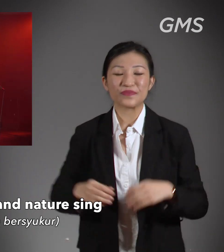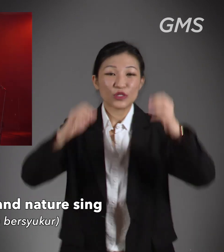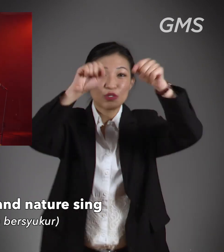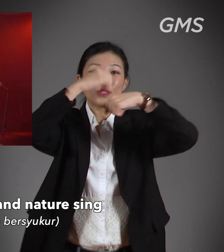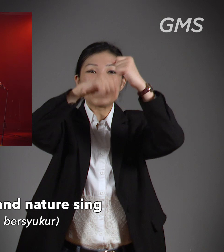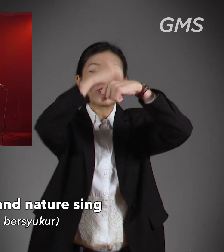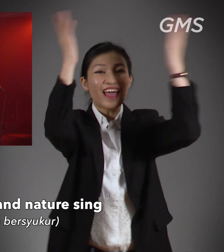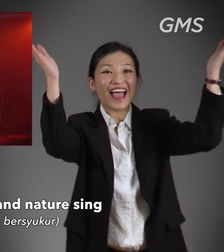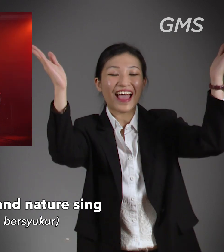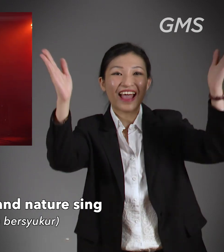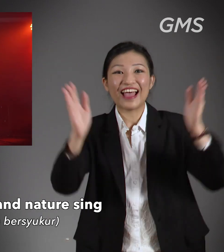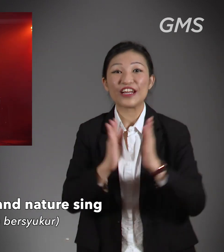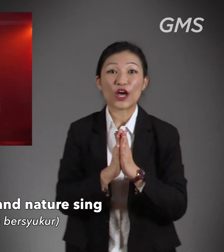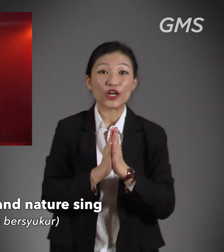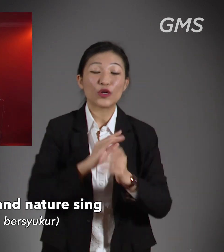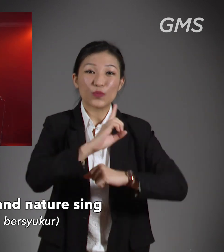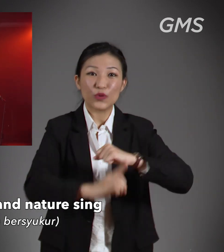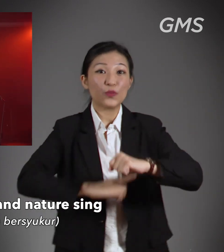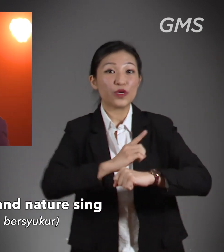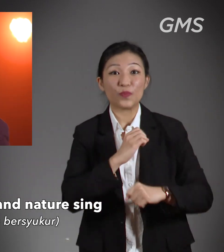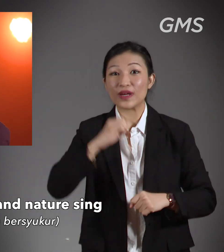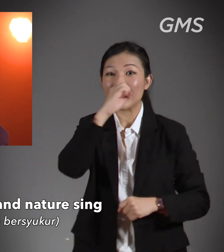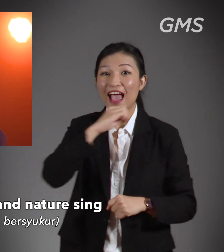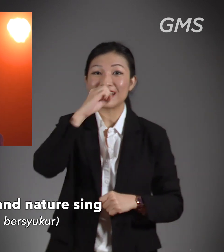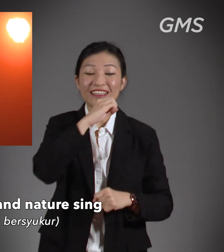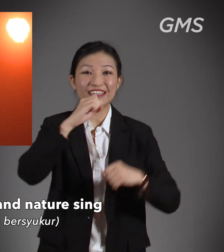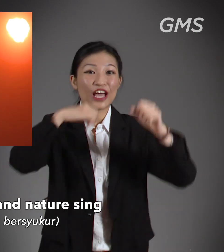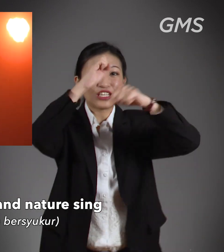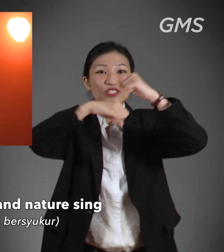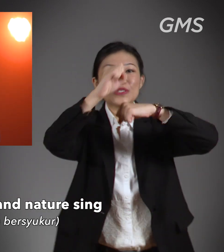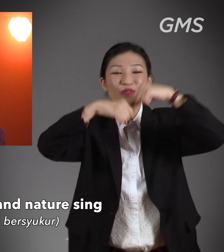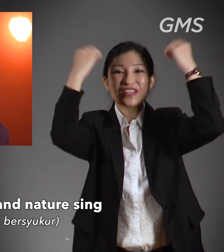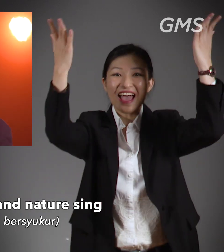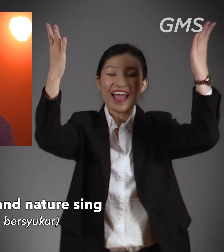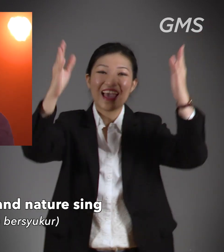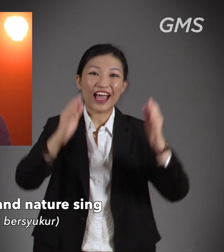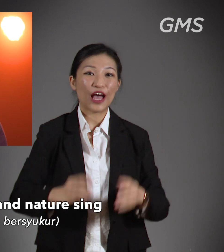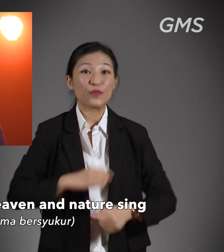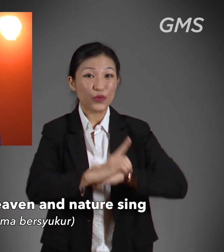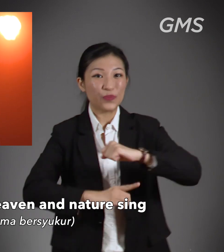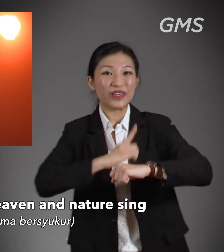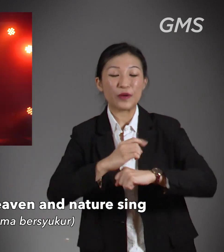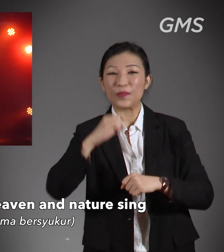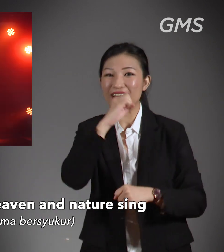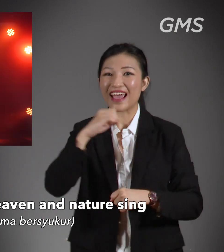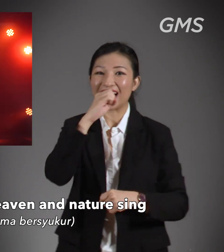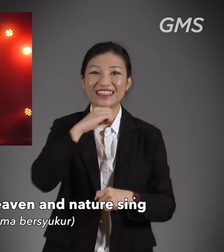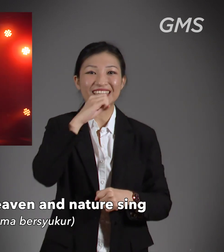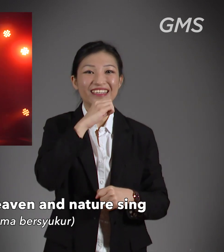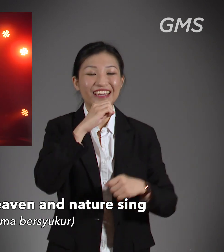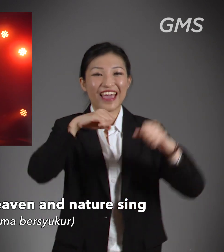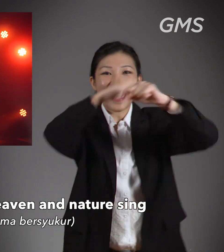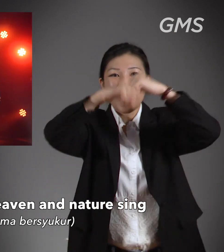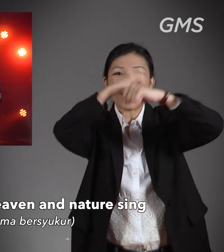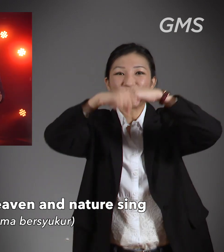and heaven and nature sing, and heaven and nature sing, and